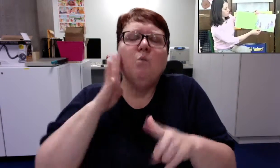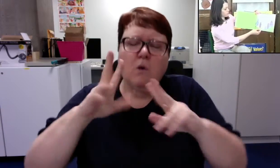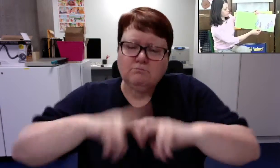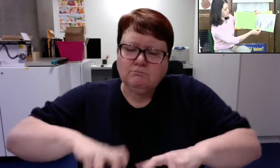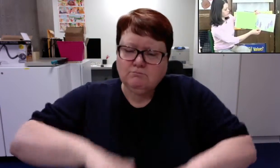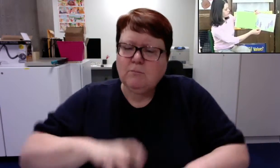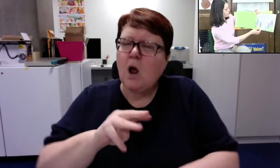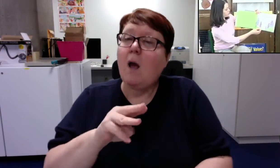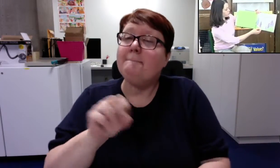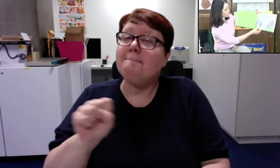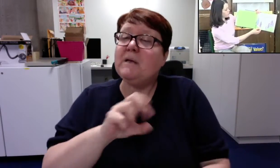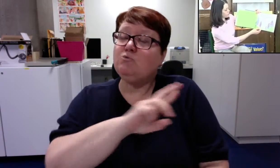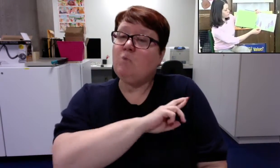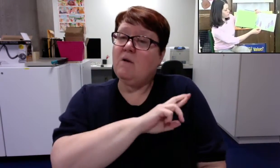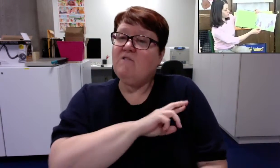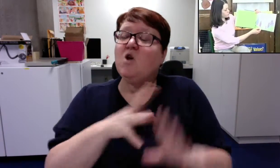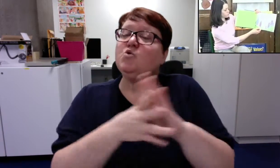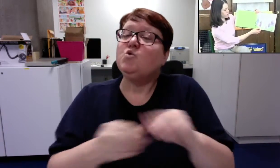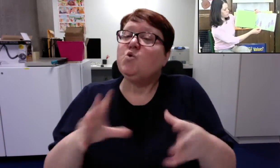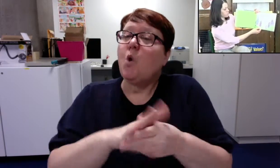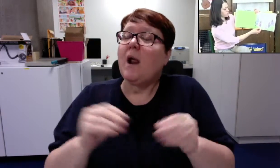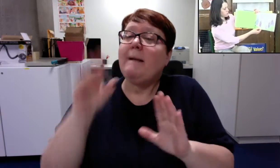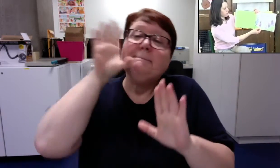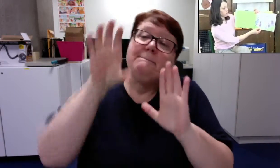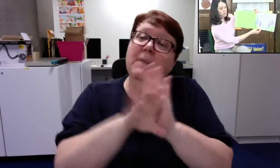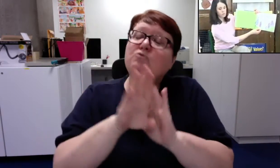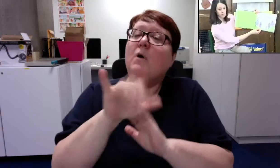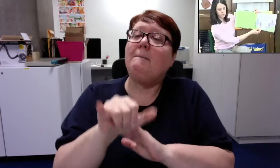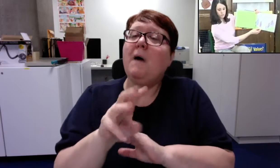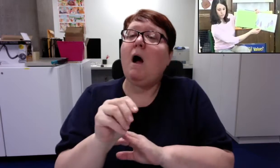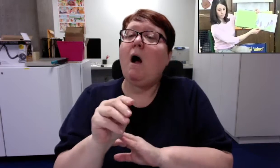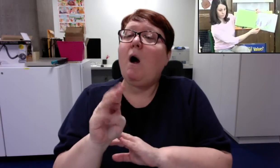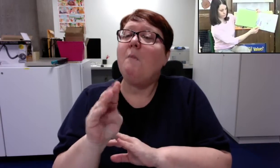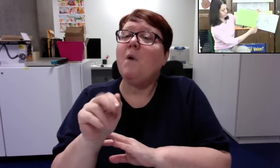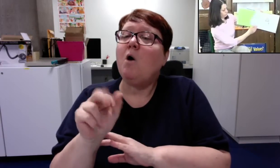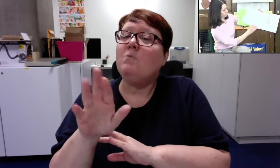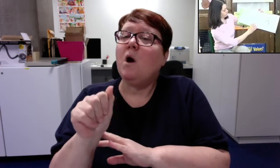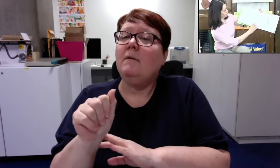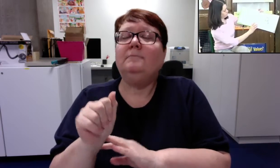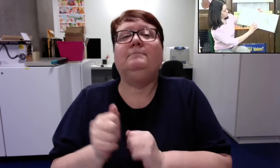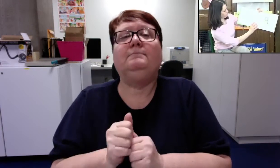Miss Rumphius. Story and Pictures by Barbara Cooney.